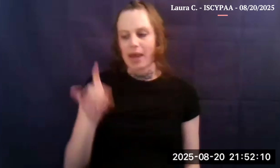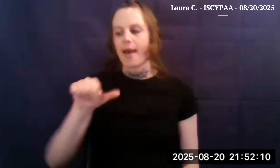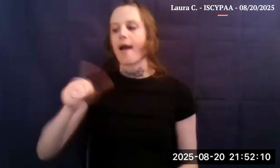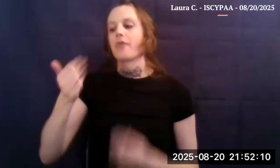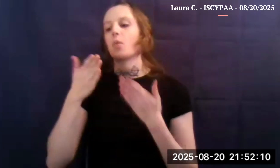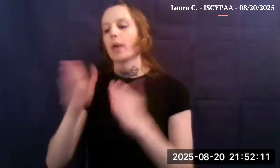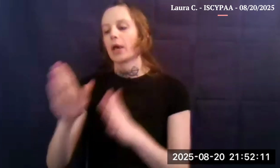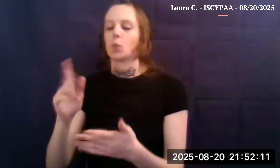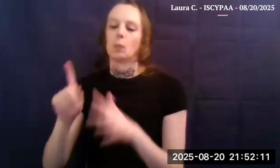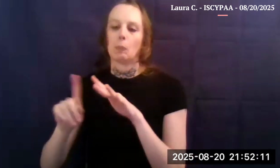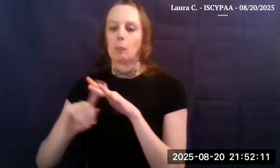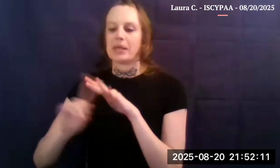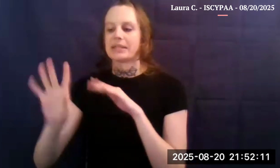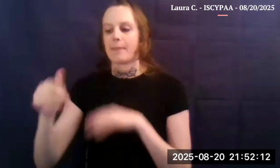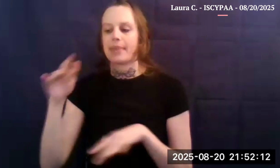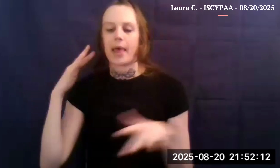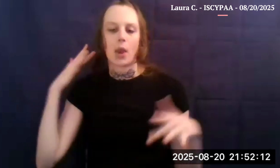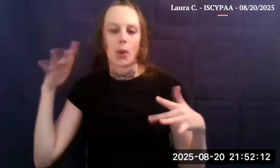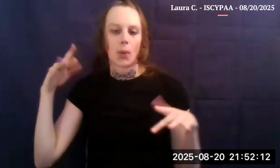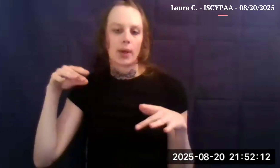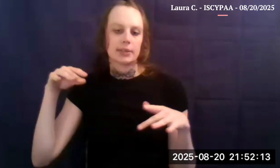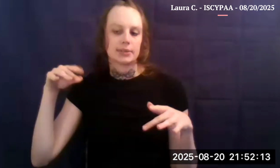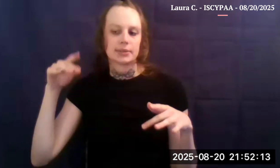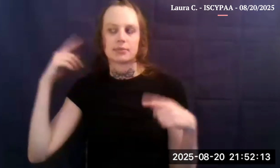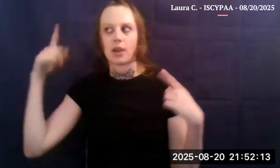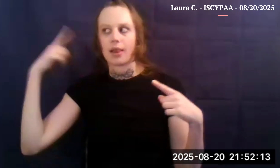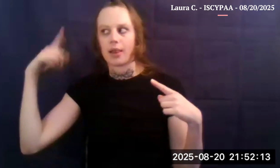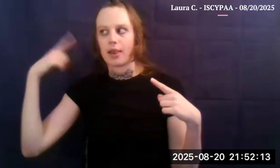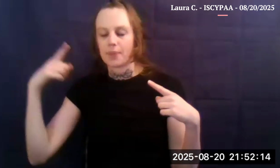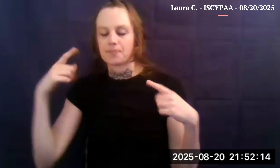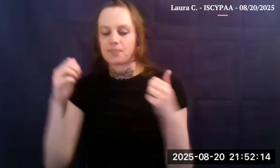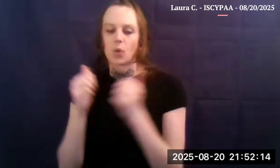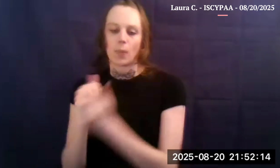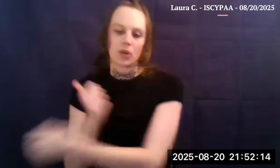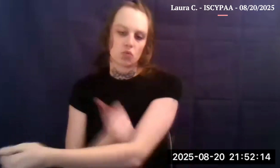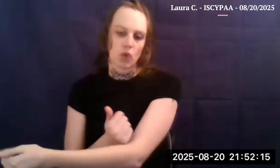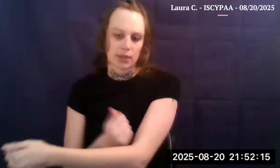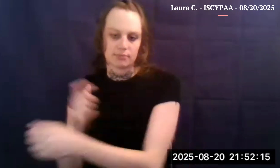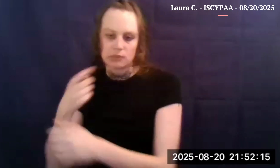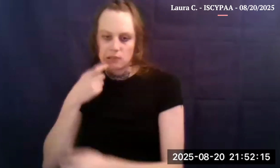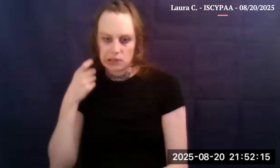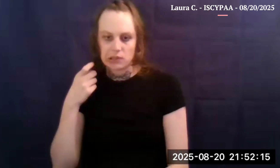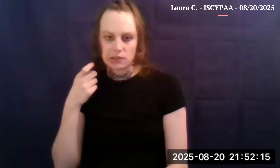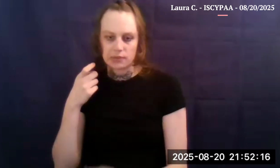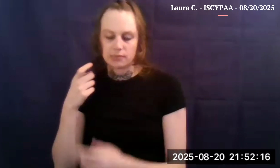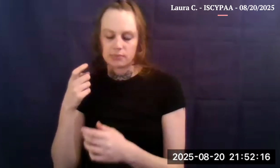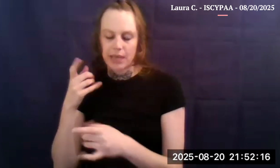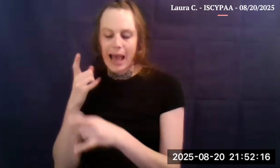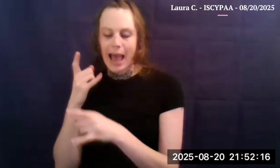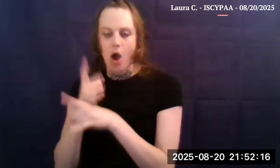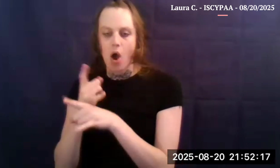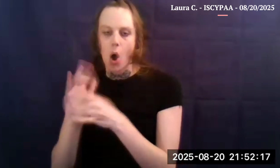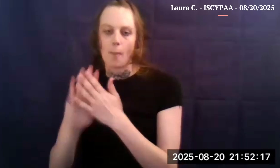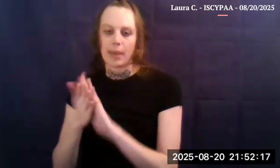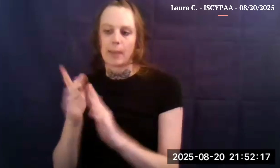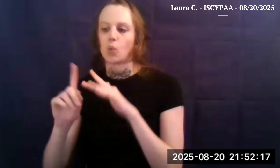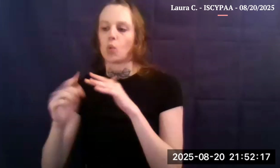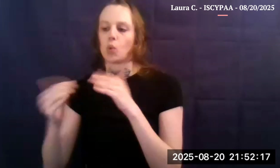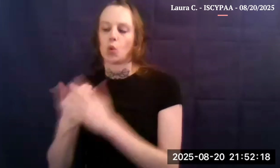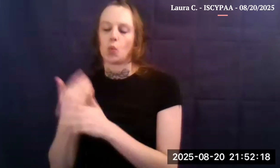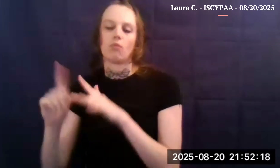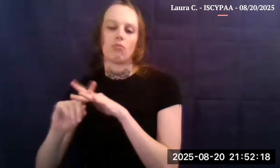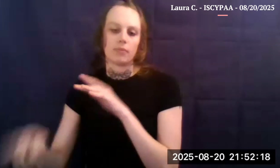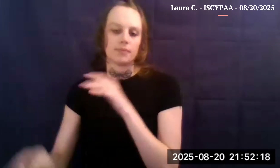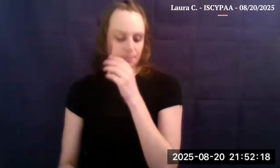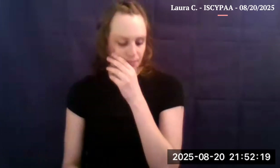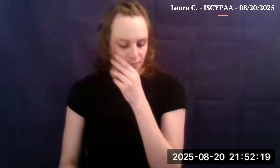that noise in my head, and that was with drugs and alcohol. And like throughout my life, I